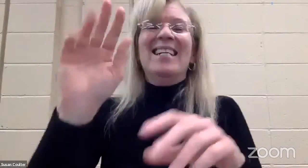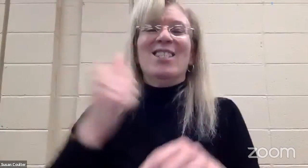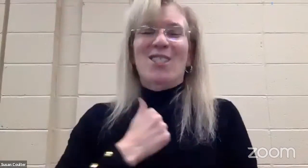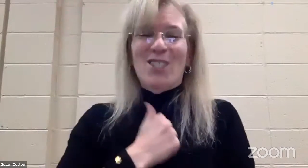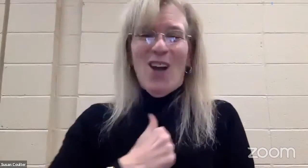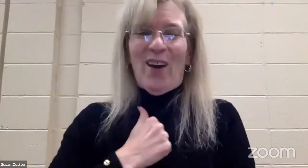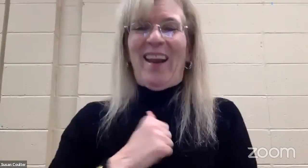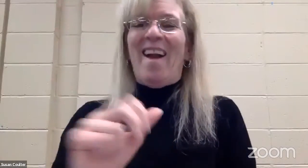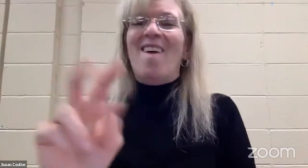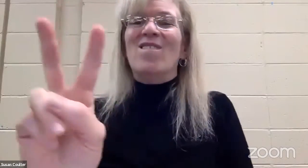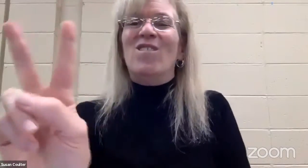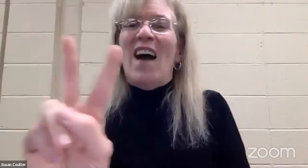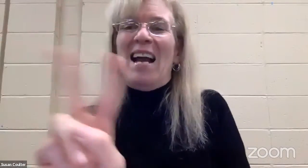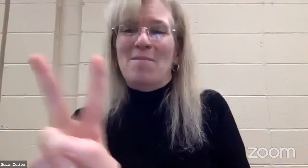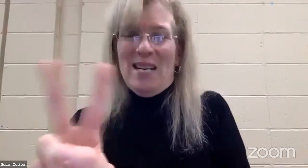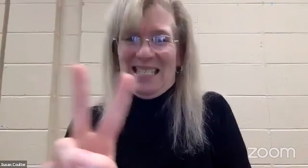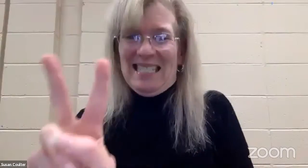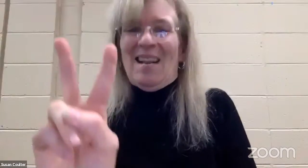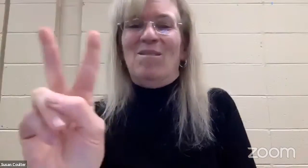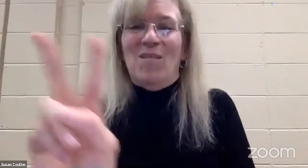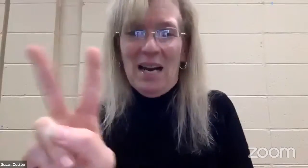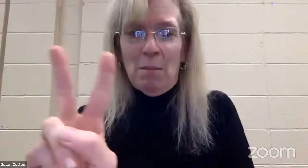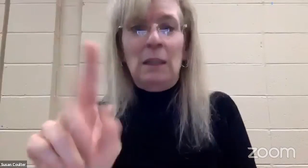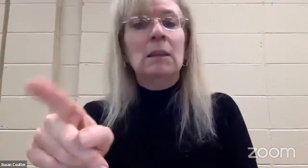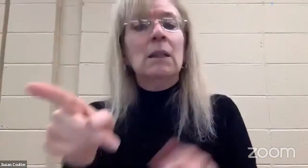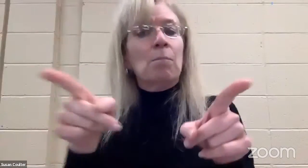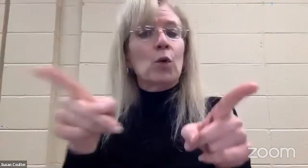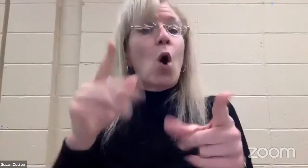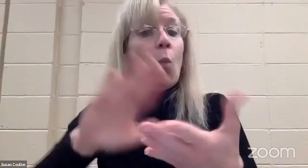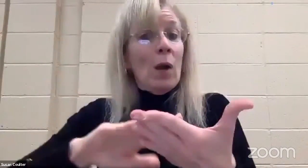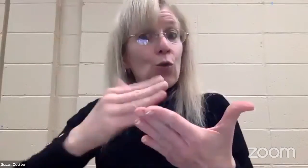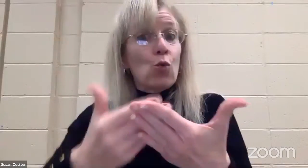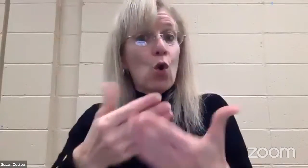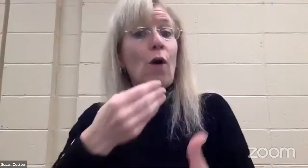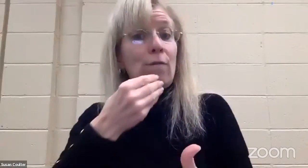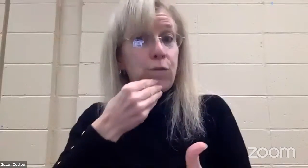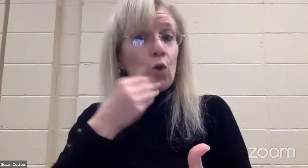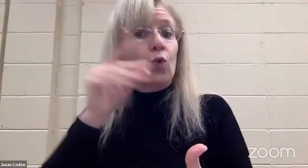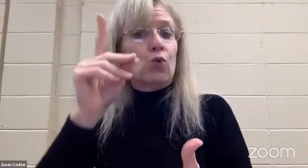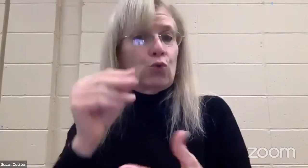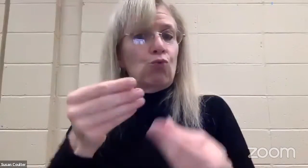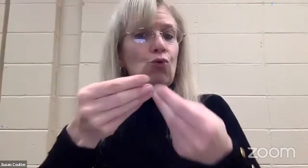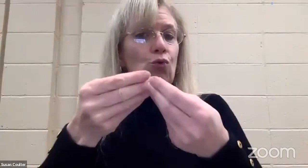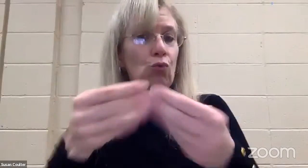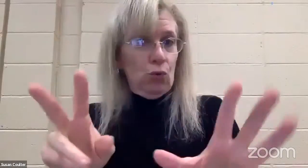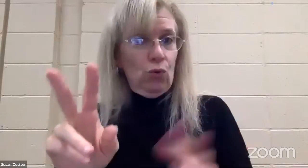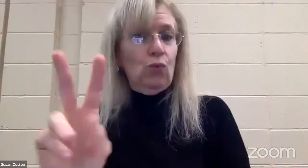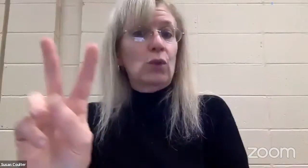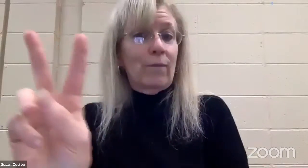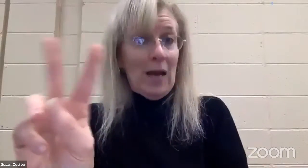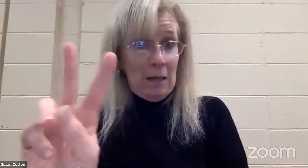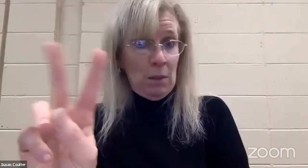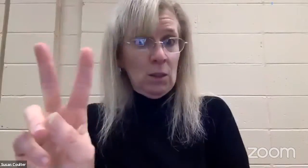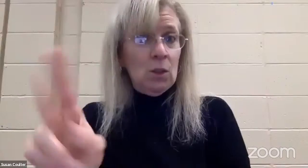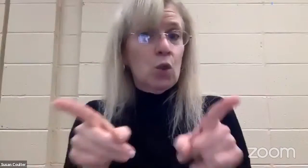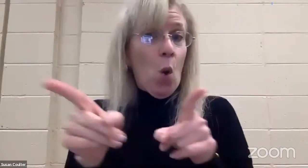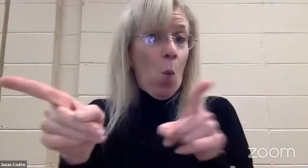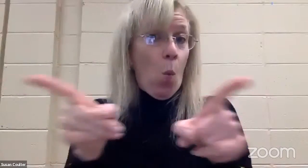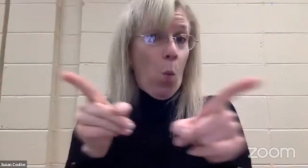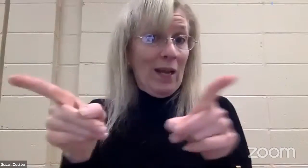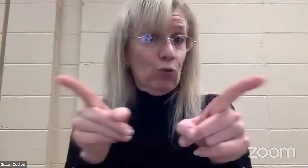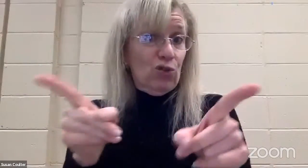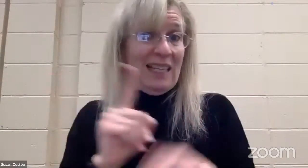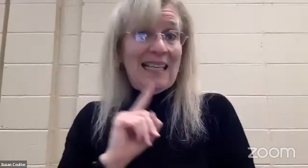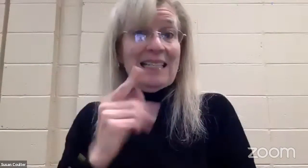Okay, so vitamins. You know, when you cook food, you do lose vitamins.